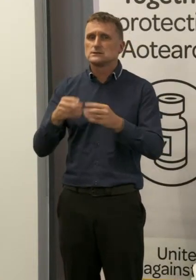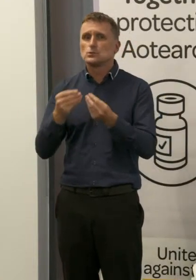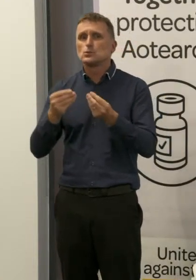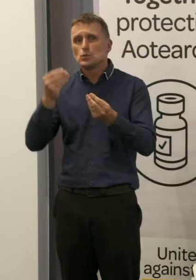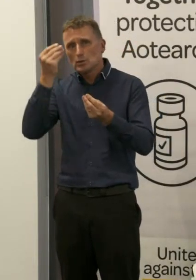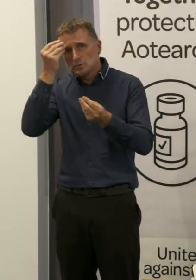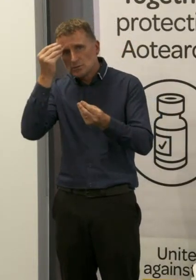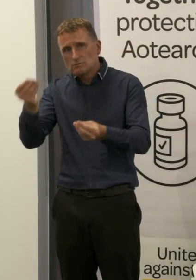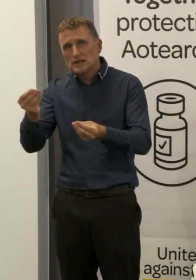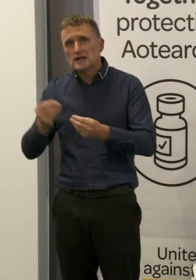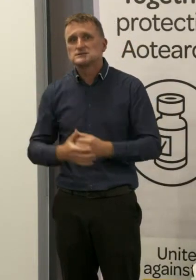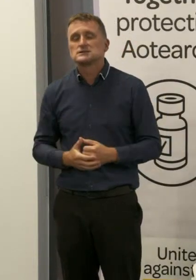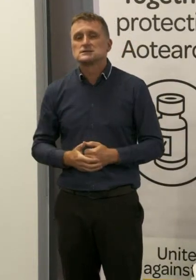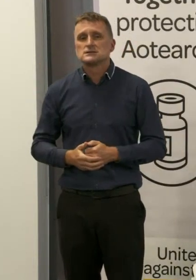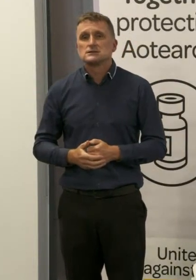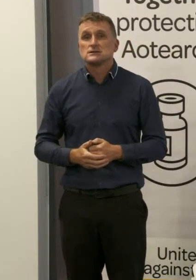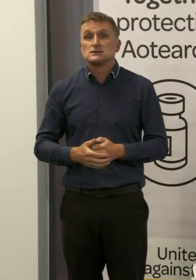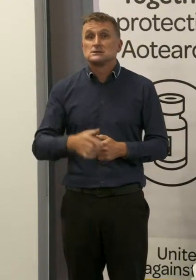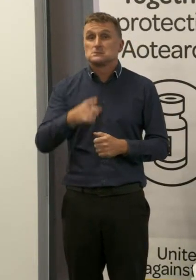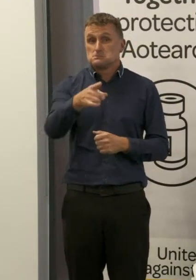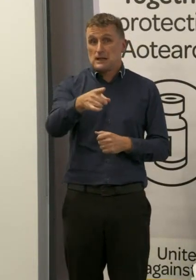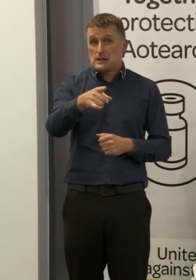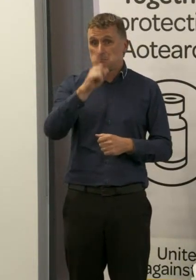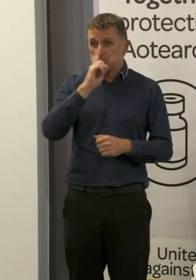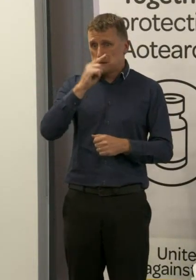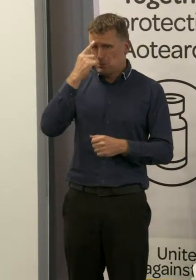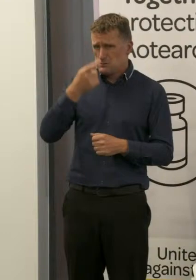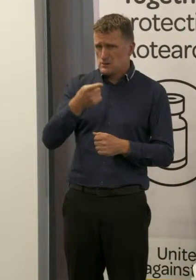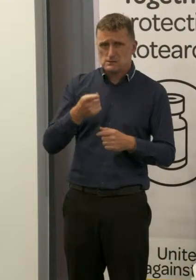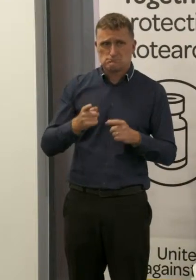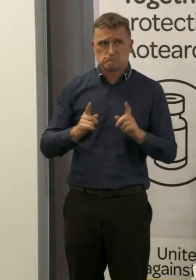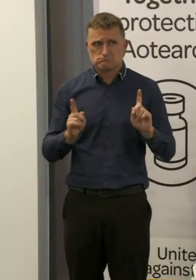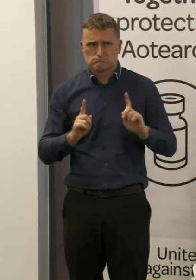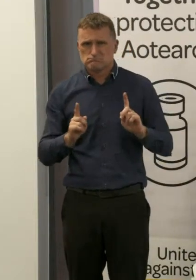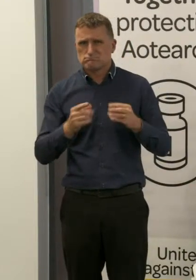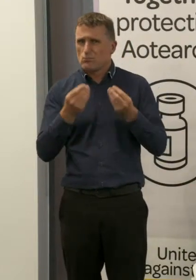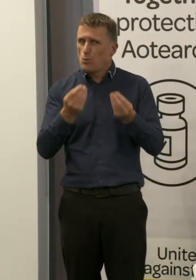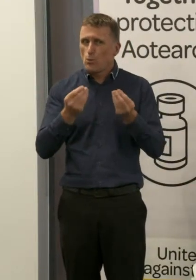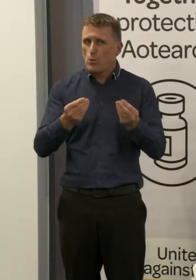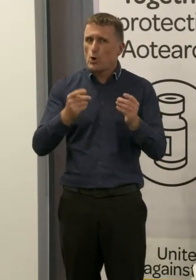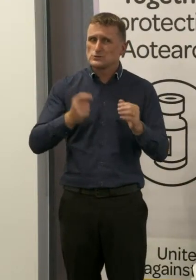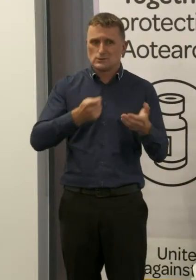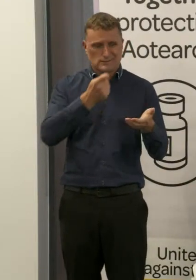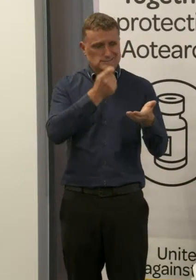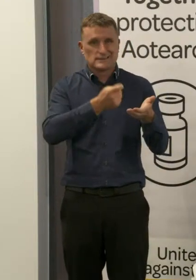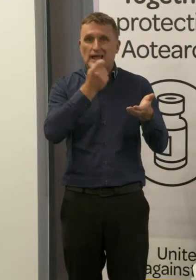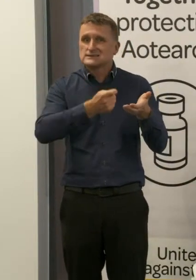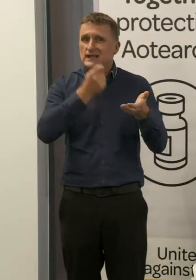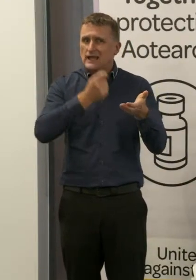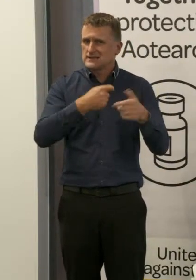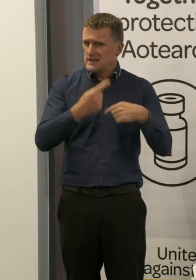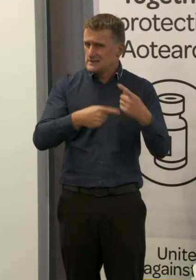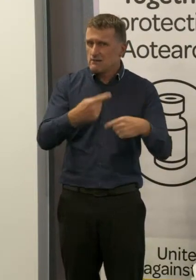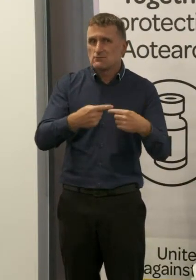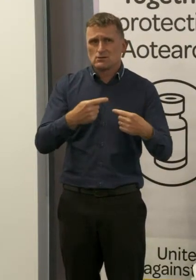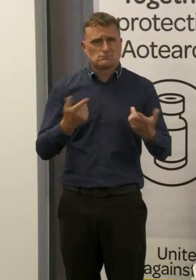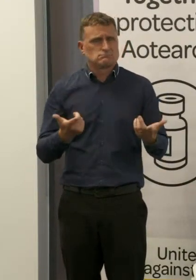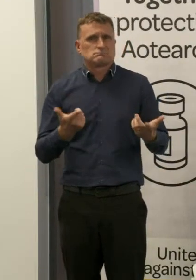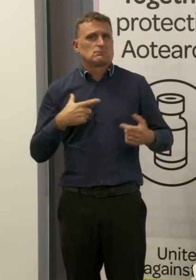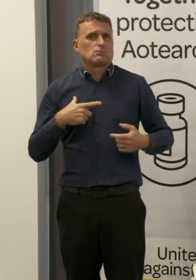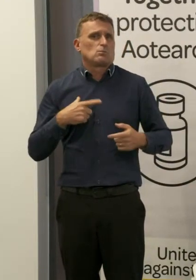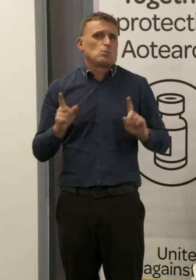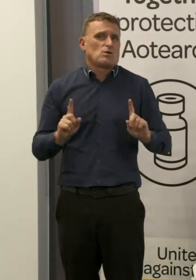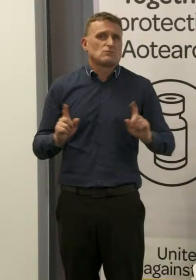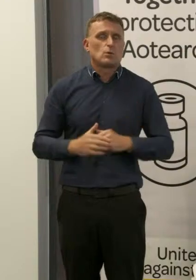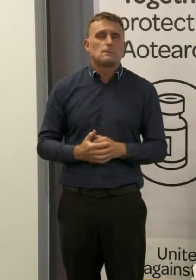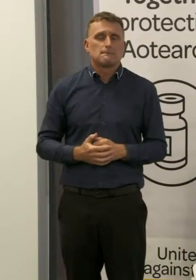thinking, what's the point in scanning in now? Yeah. So very important to keep scanning in, because we want people